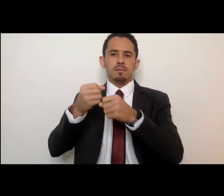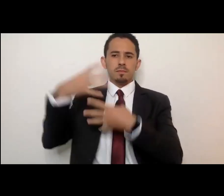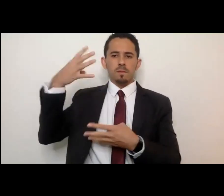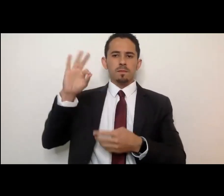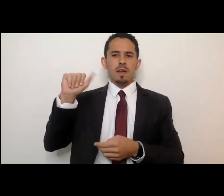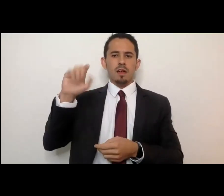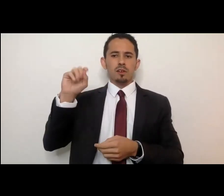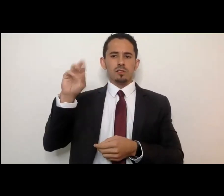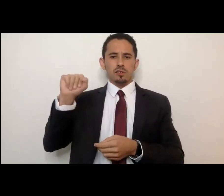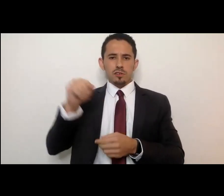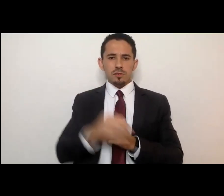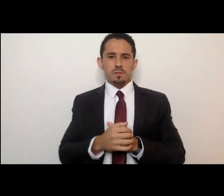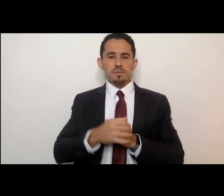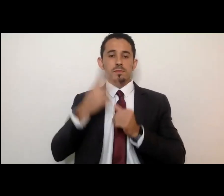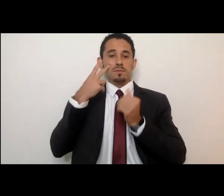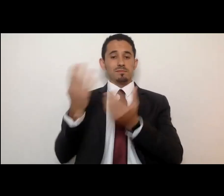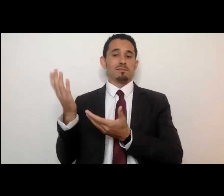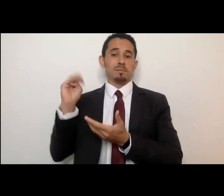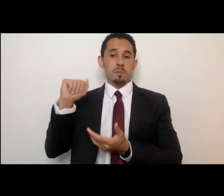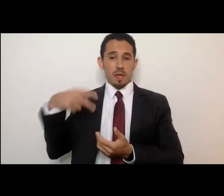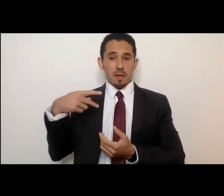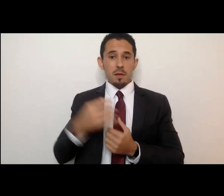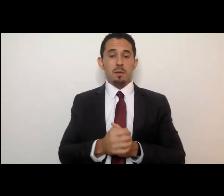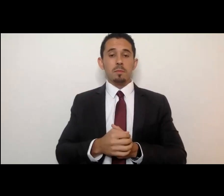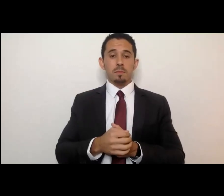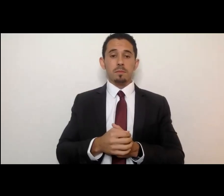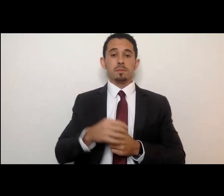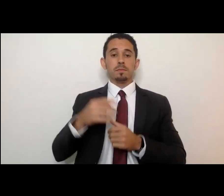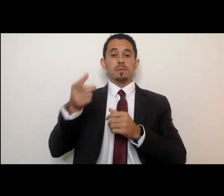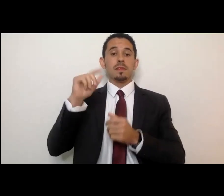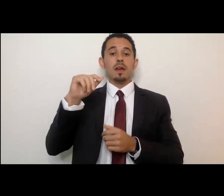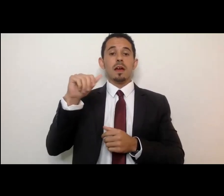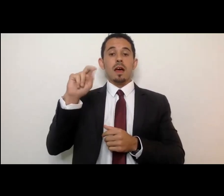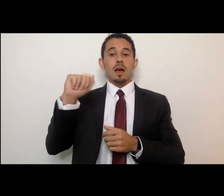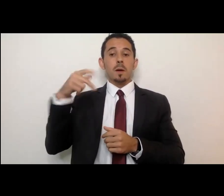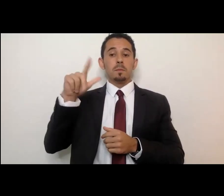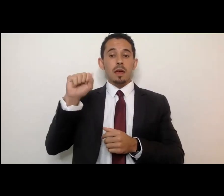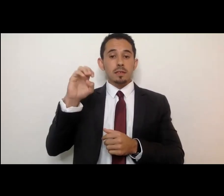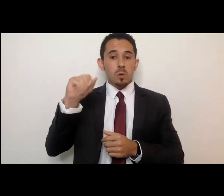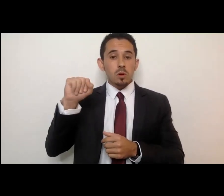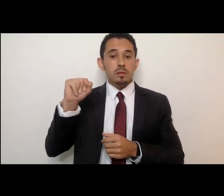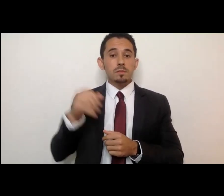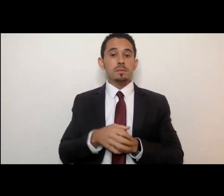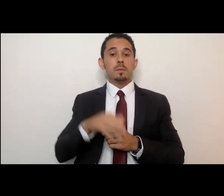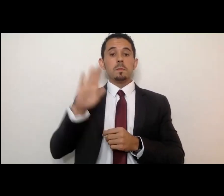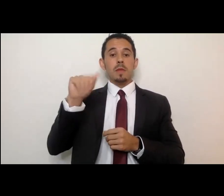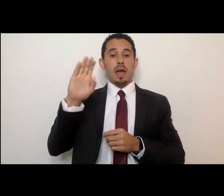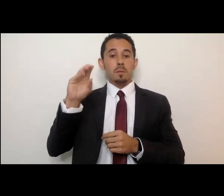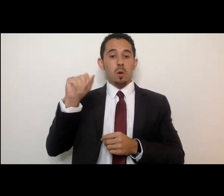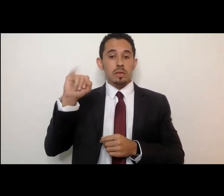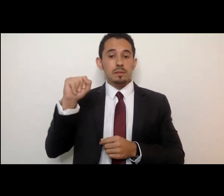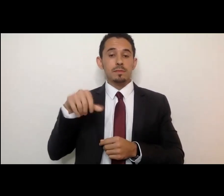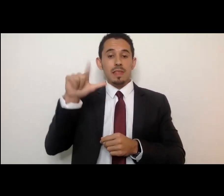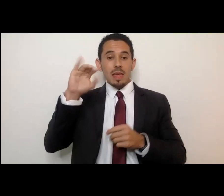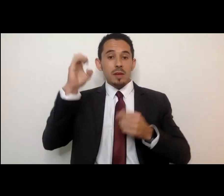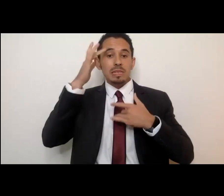Where diseases emerge depend on a variety of different factors. The maps here show the ranges